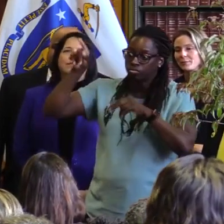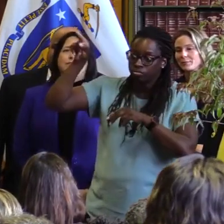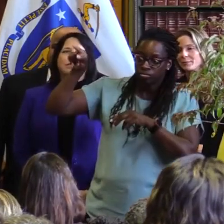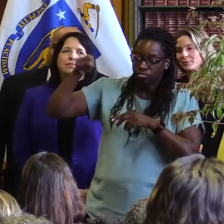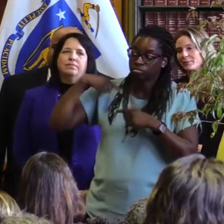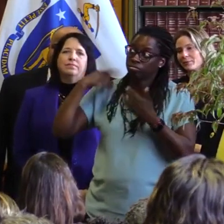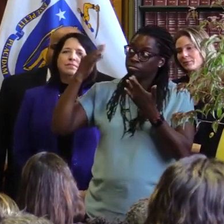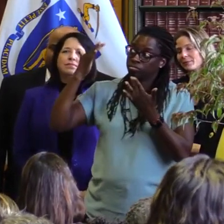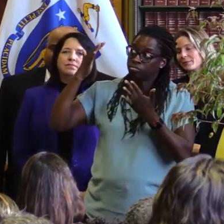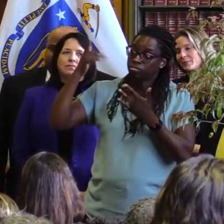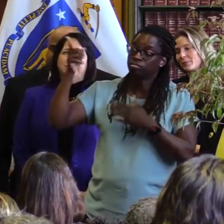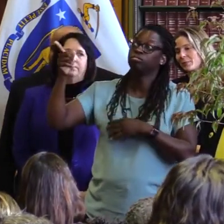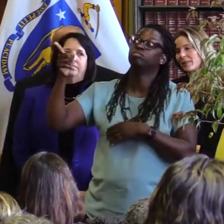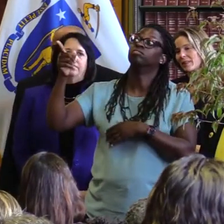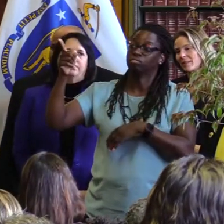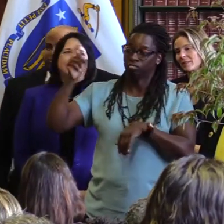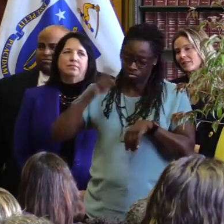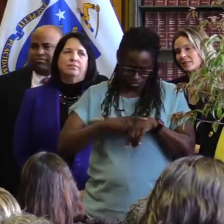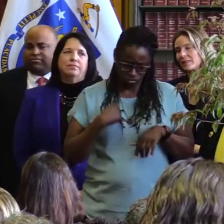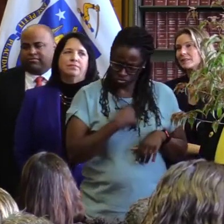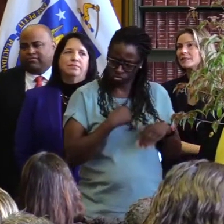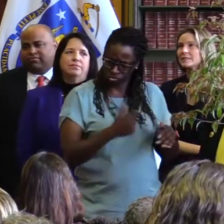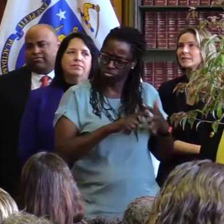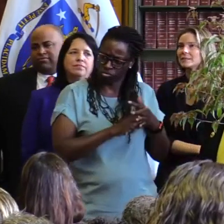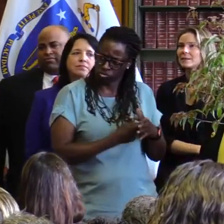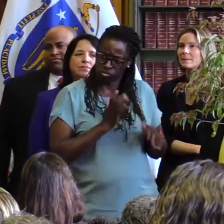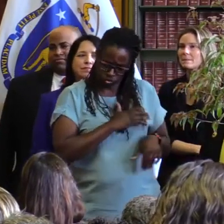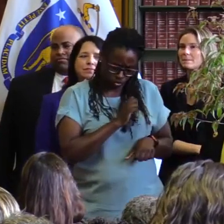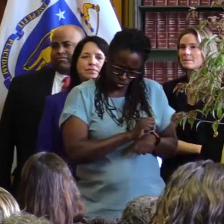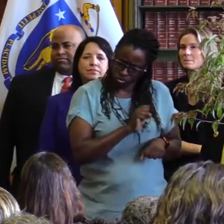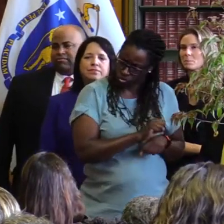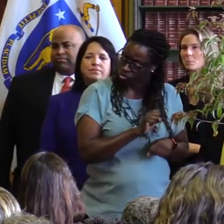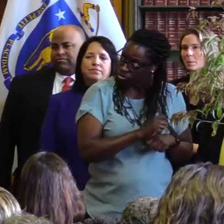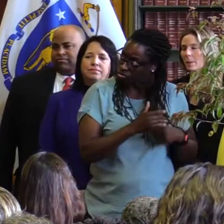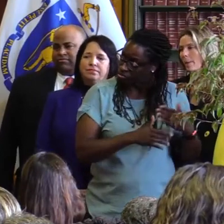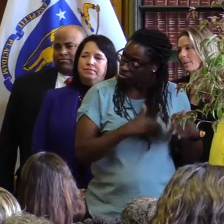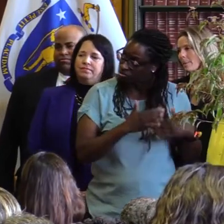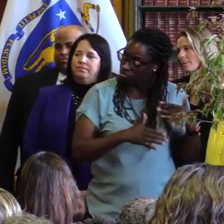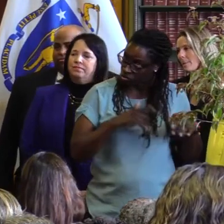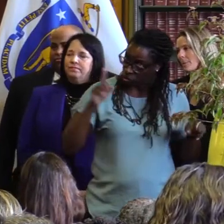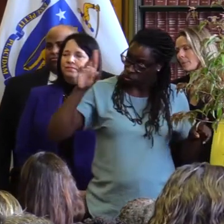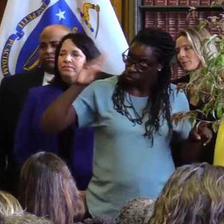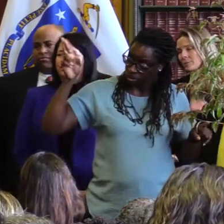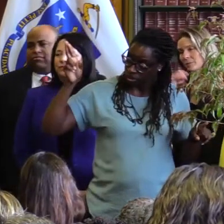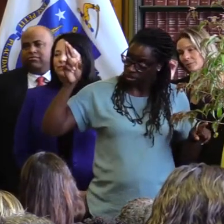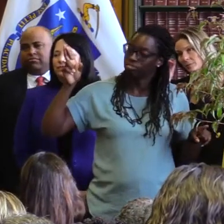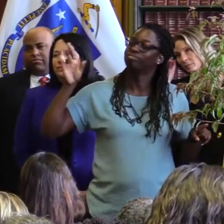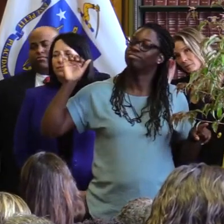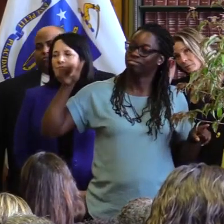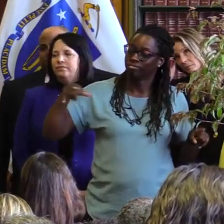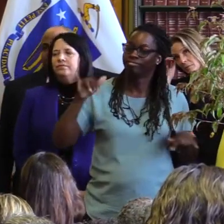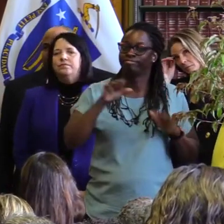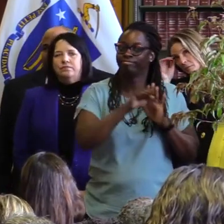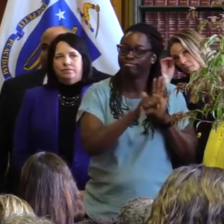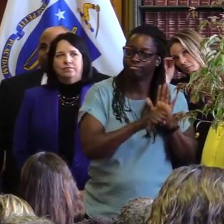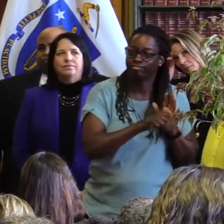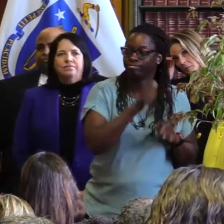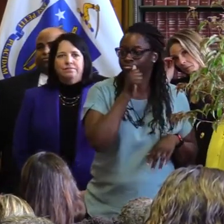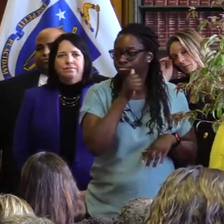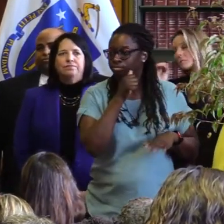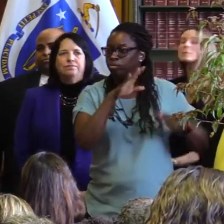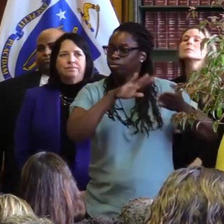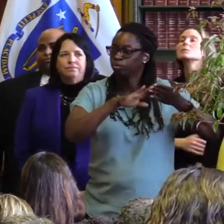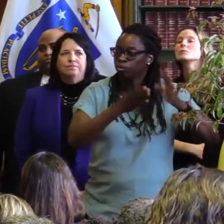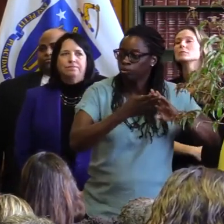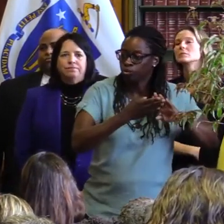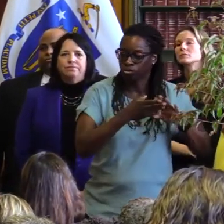And there are real time, and there will be real time conversations with developers and communities about what we can do, what projects we can look to